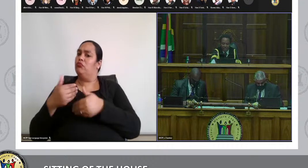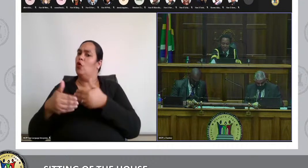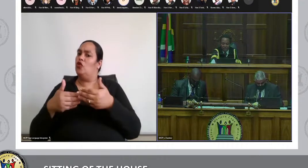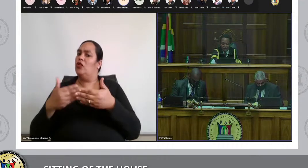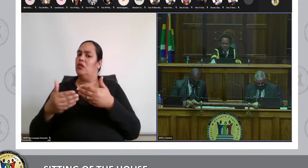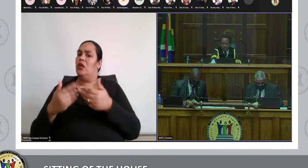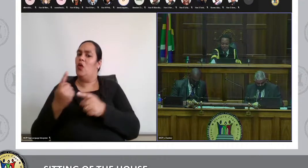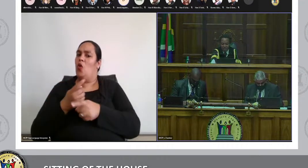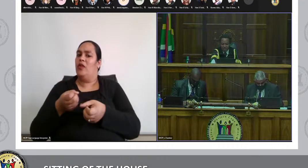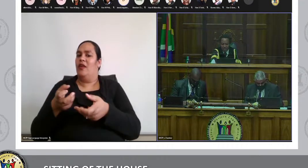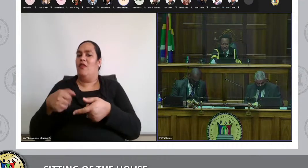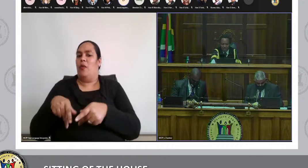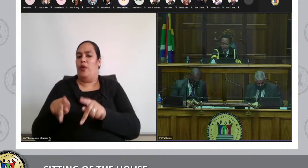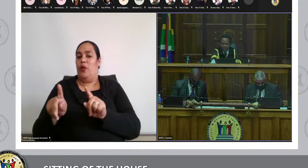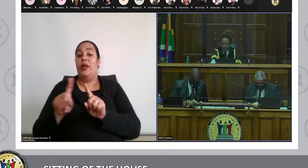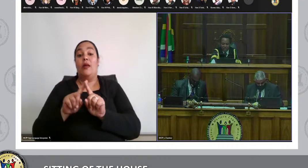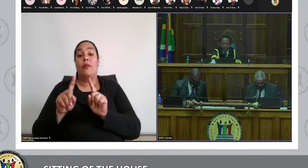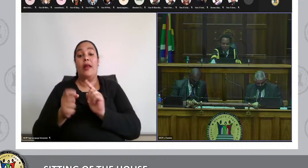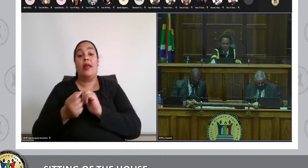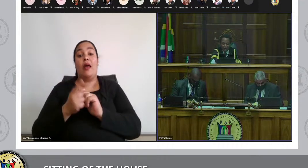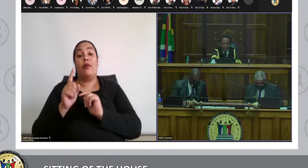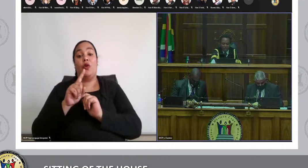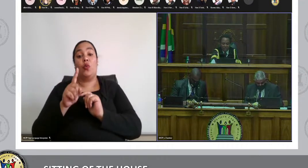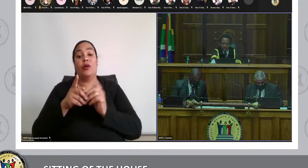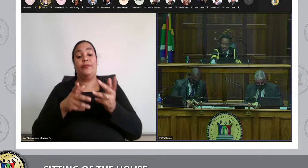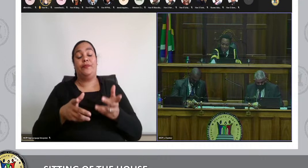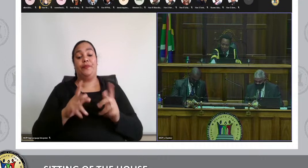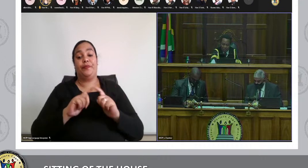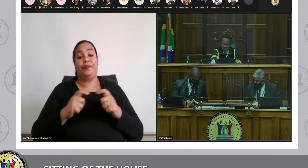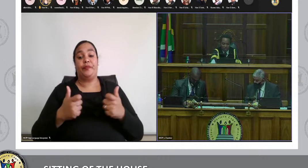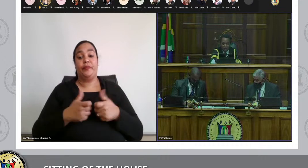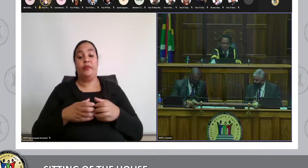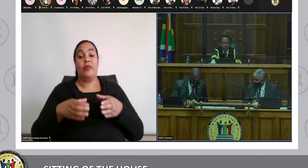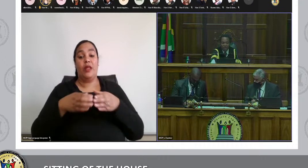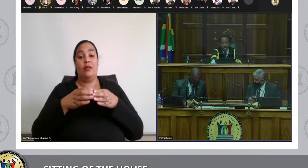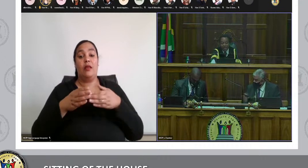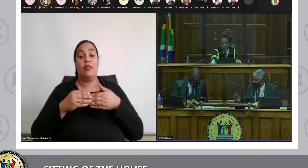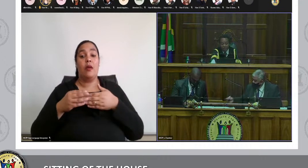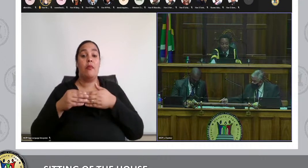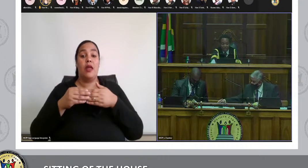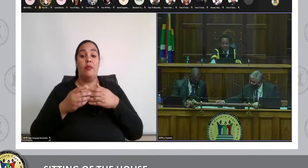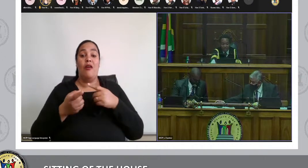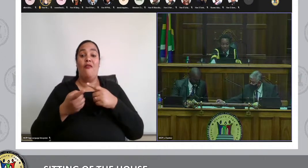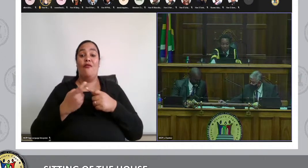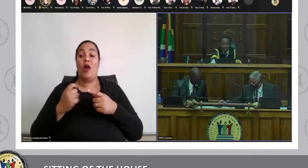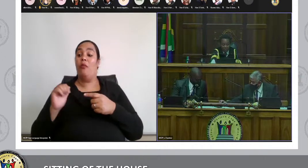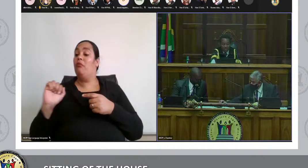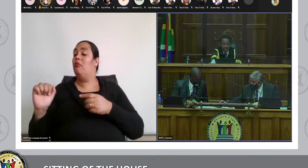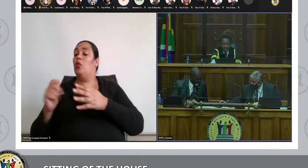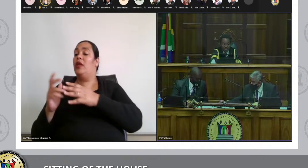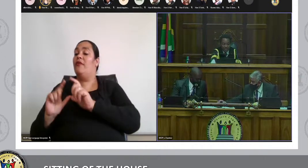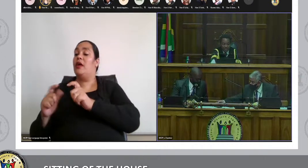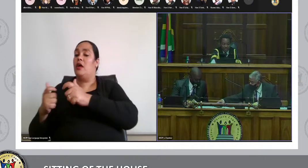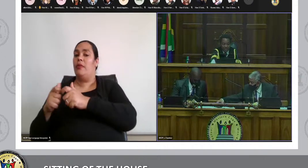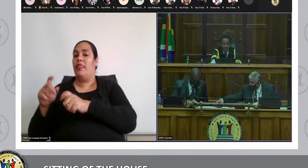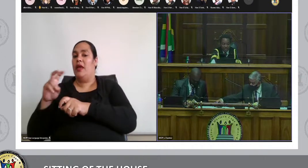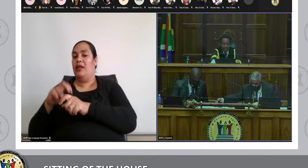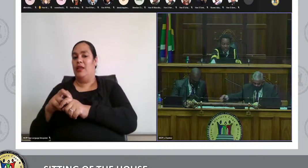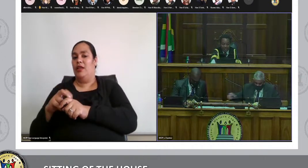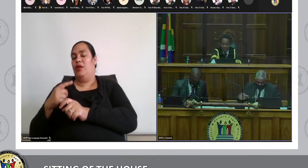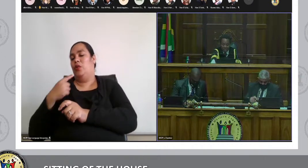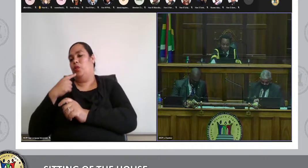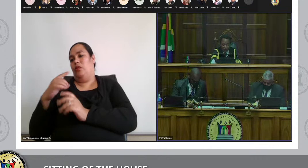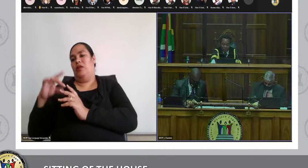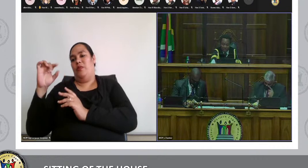regard. What happens in the space of the committees, the members of a committee must make that determination